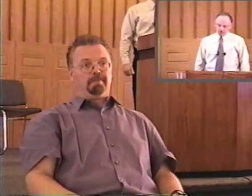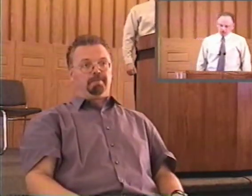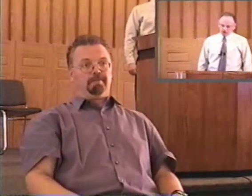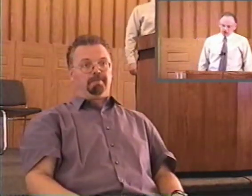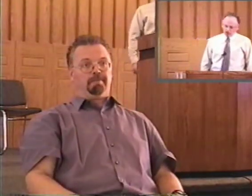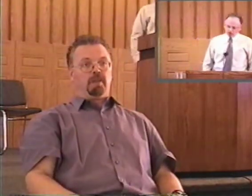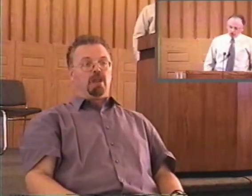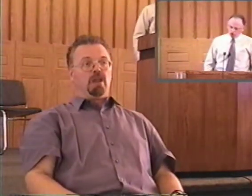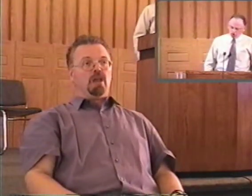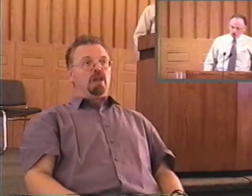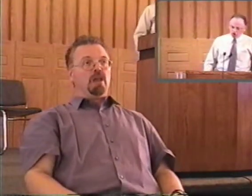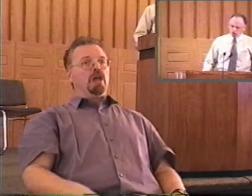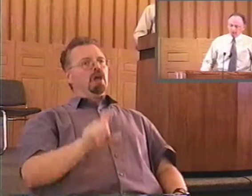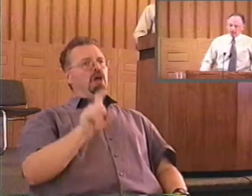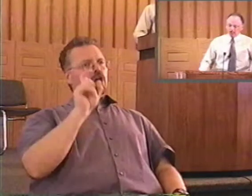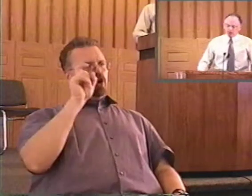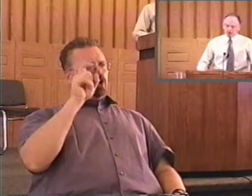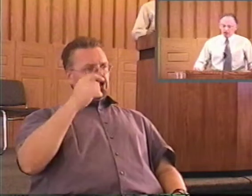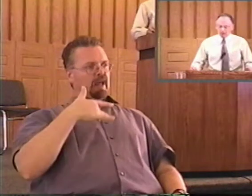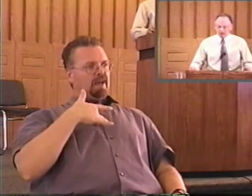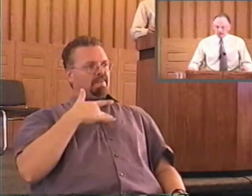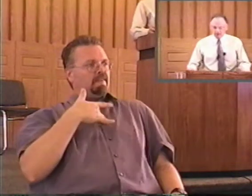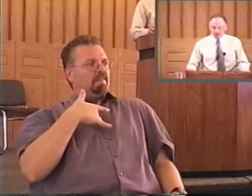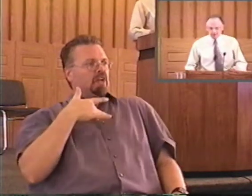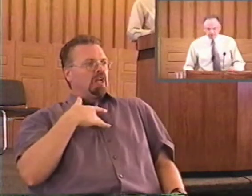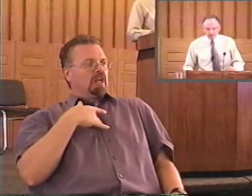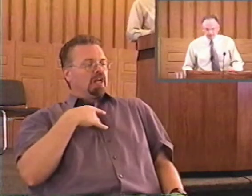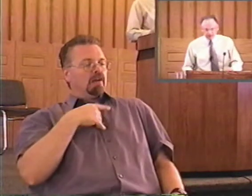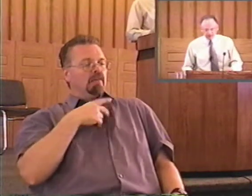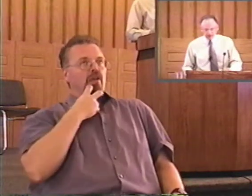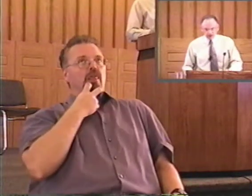There ought to be a sense of awe.